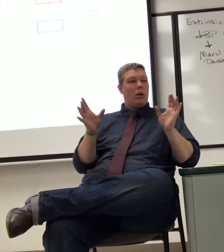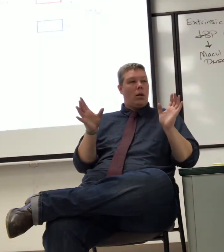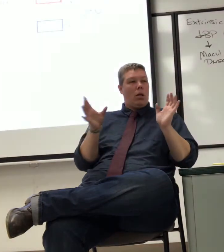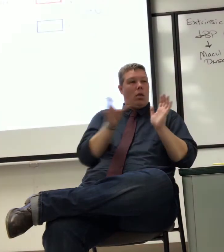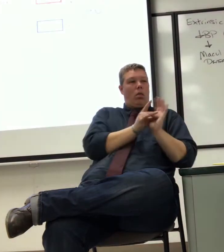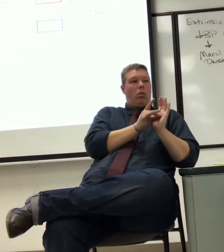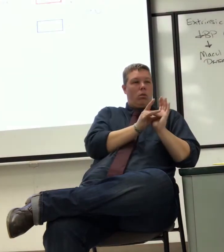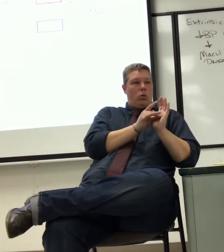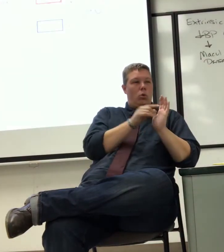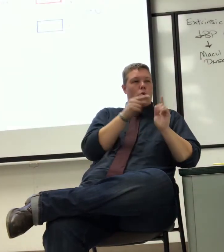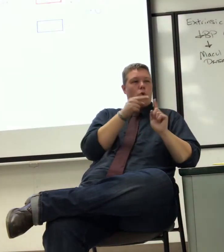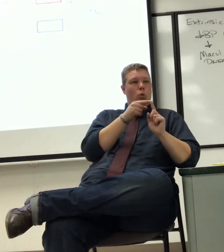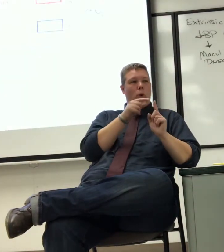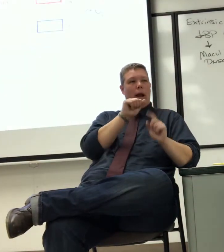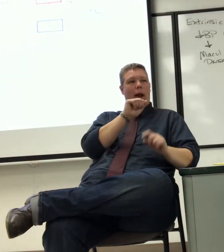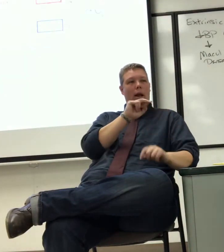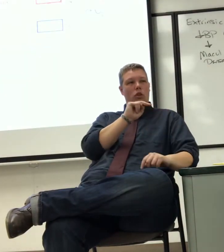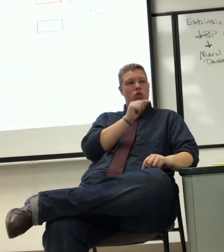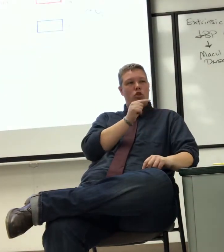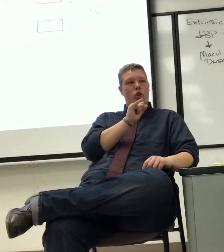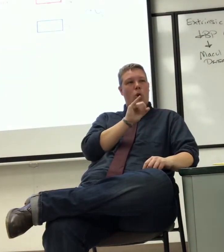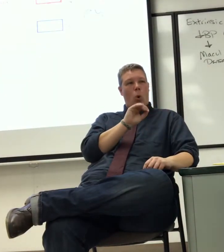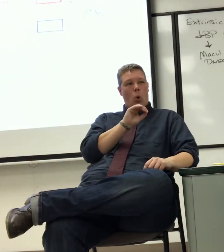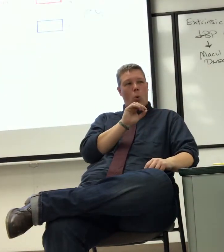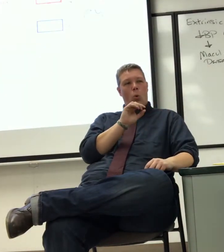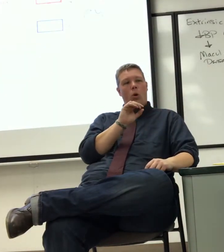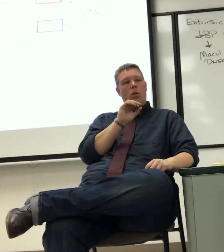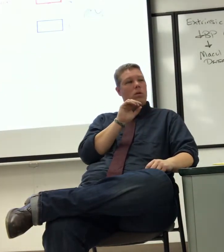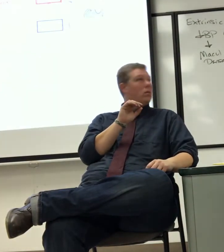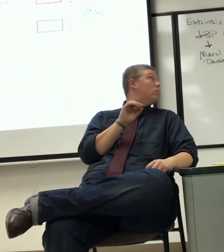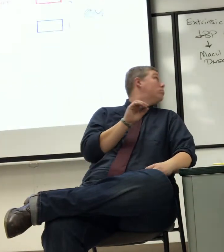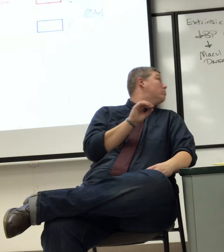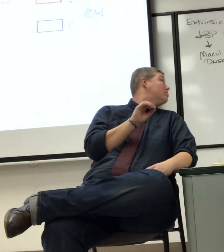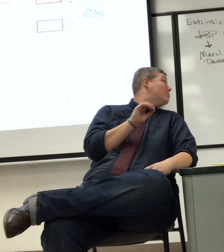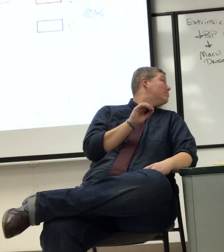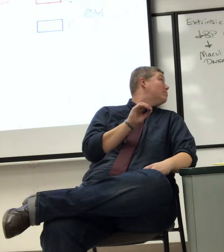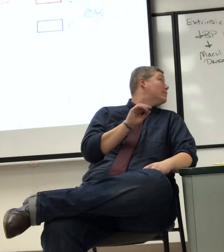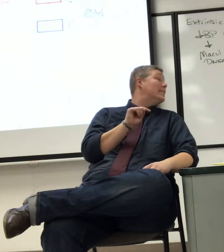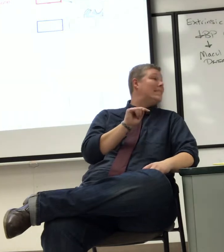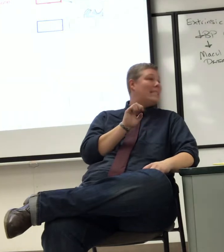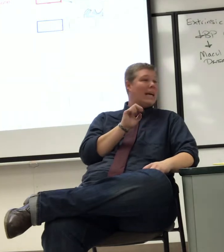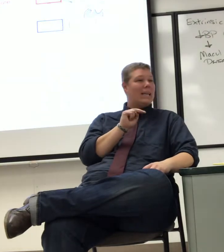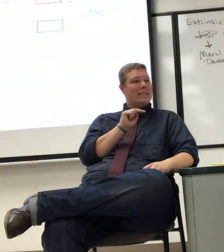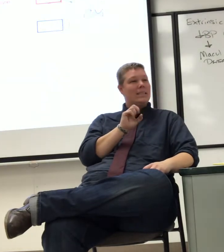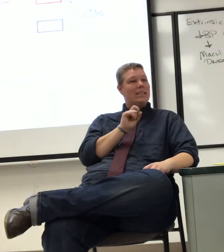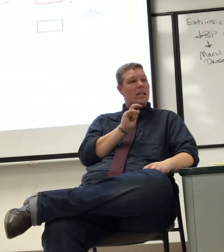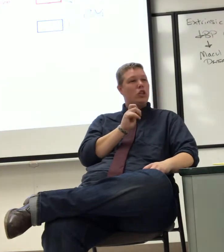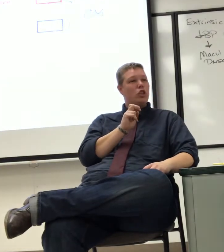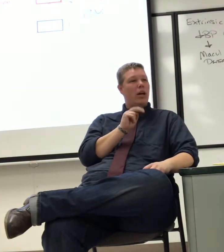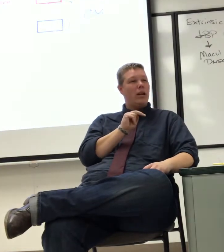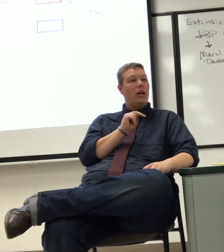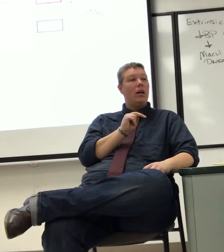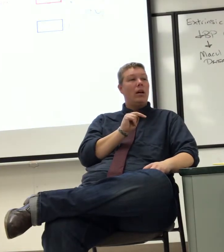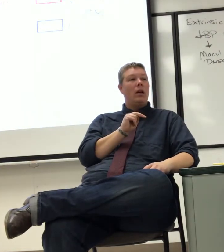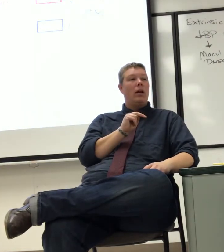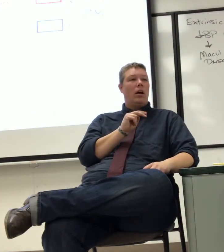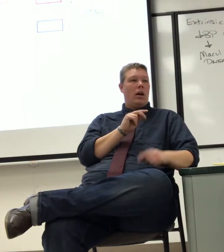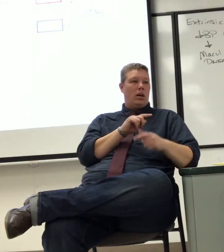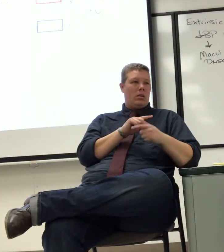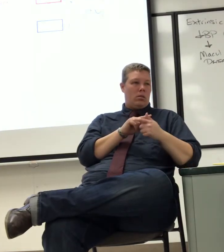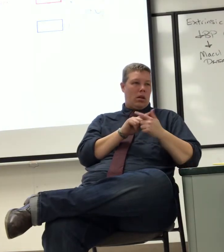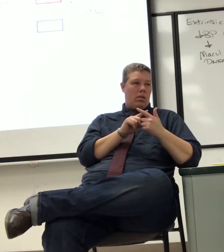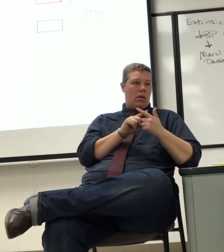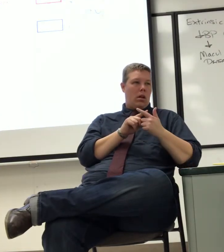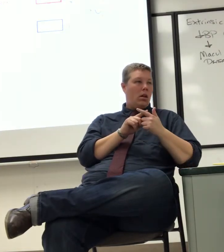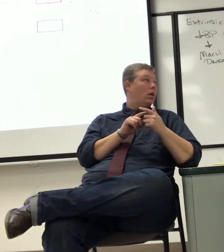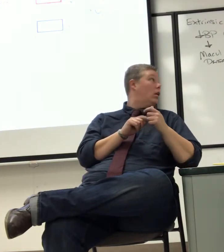And it becomes Ang1. And then, what I taught you before is ACE will cleave